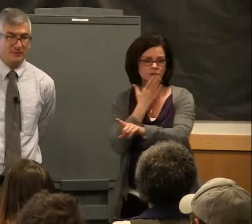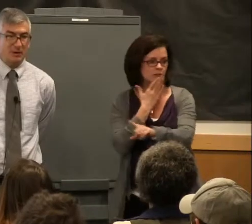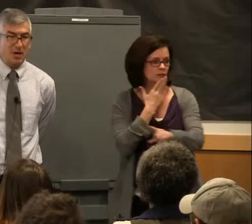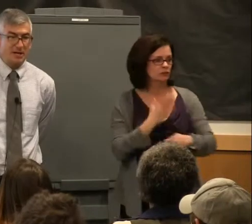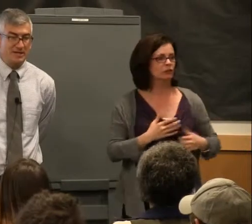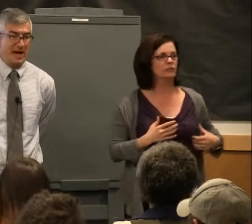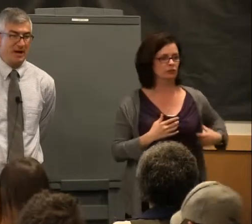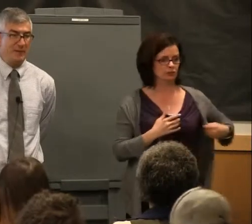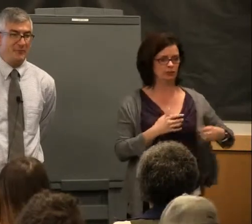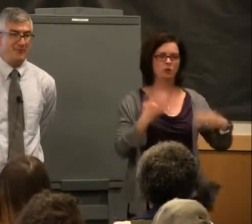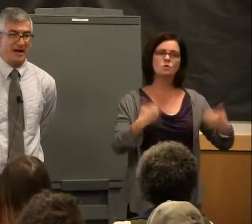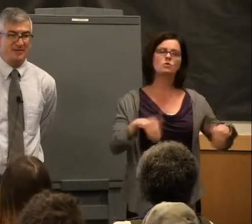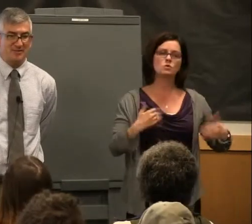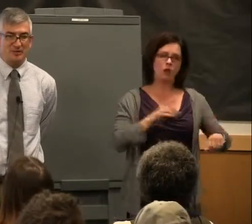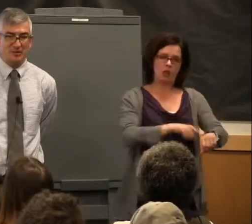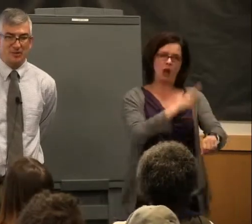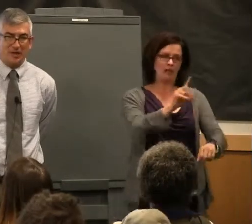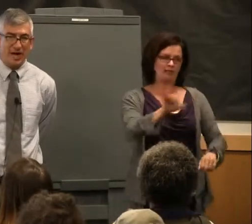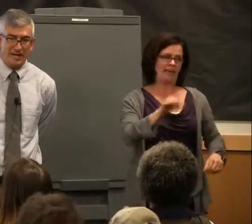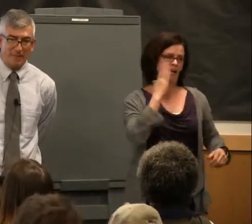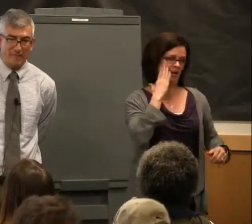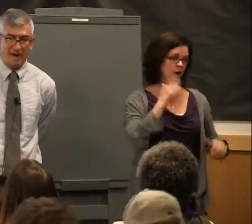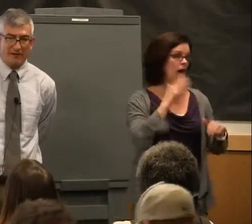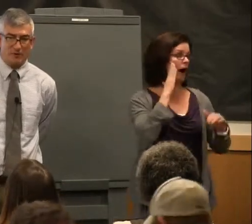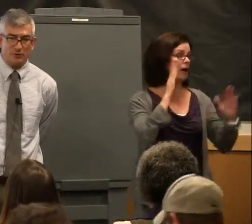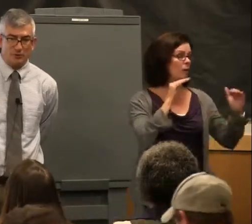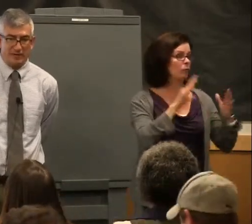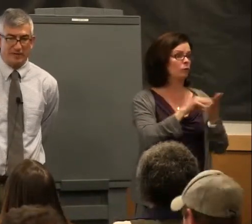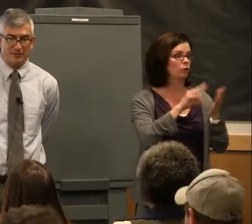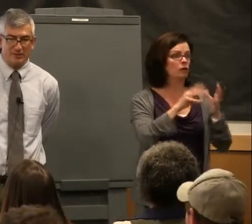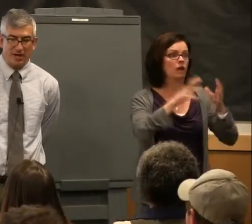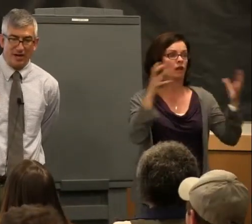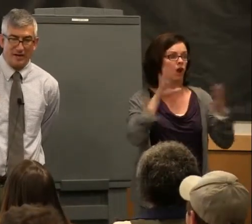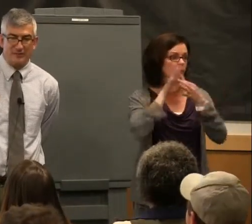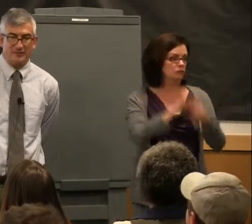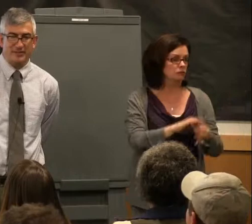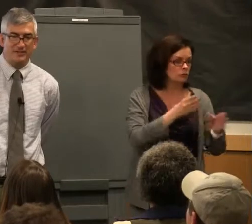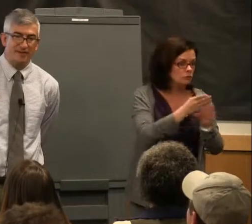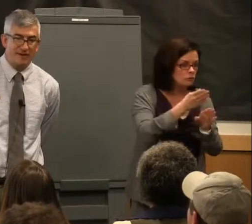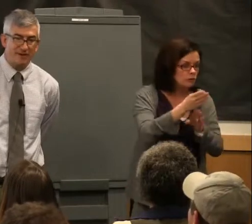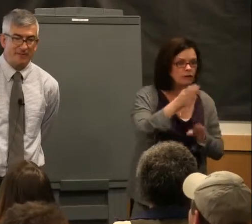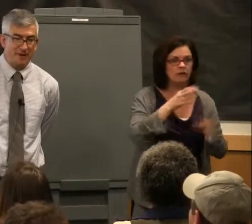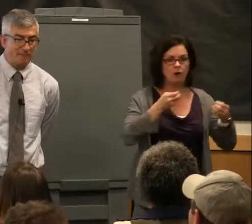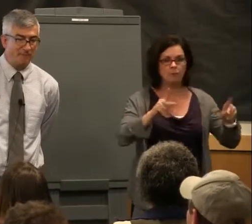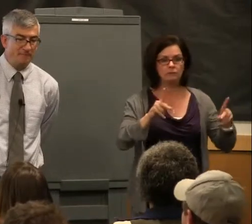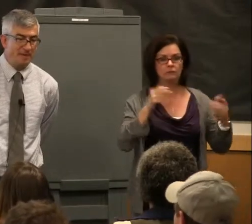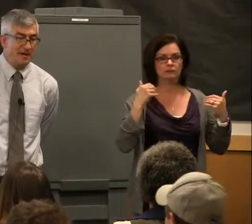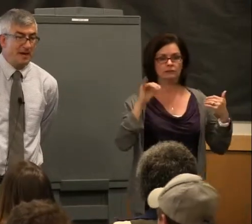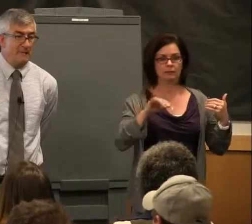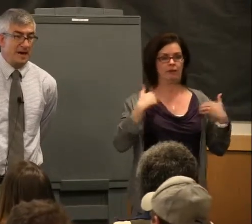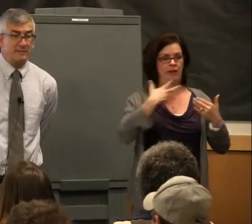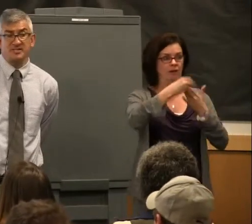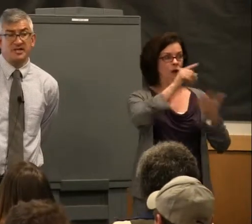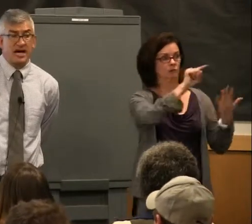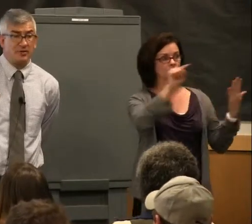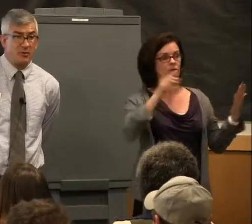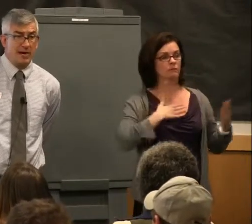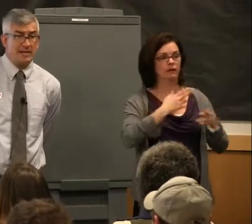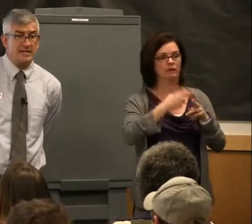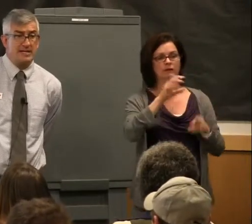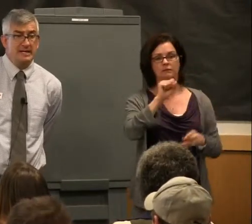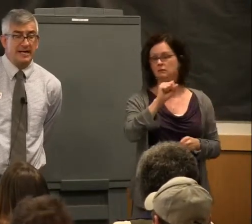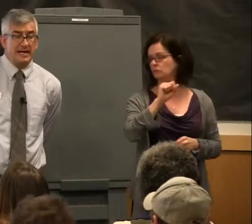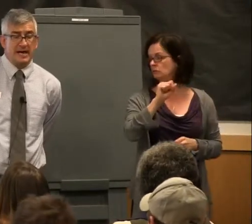Good. It's been a long day. I hope you guys have learned a lot about careers opportunities that are out there. My name is